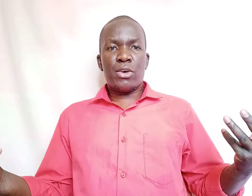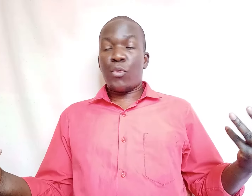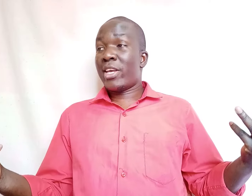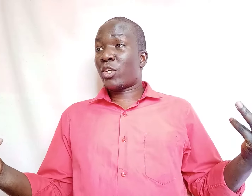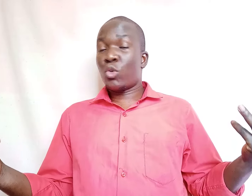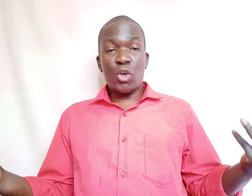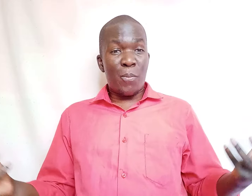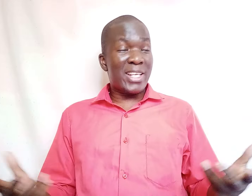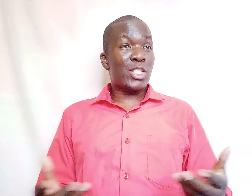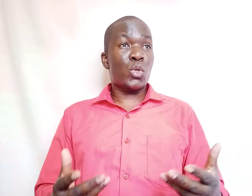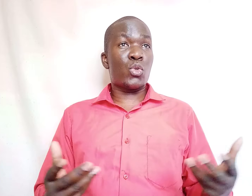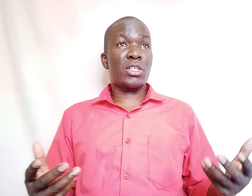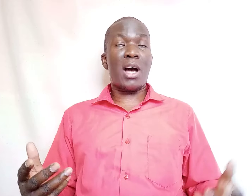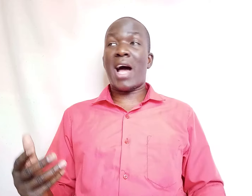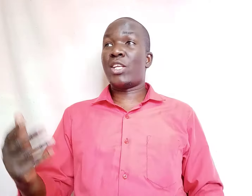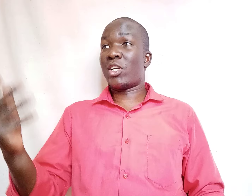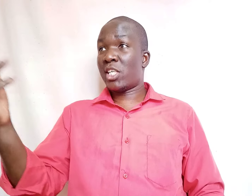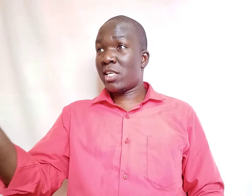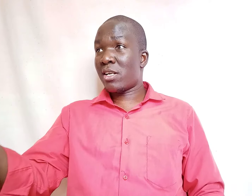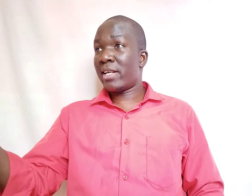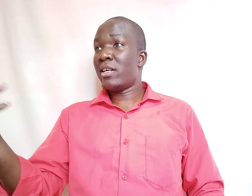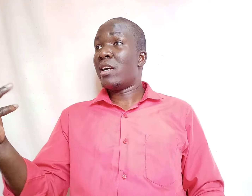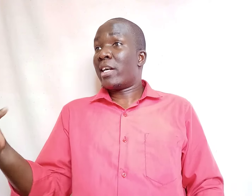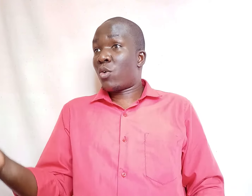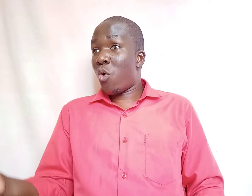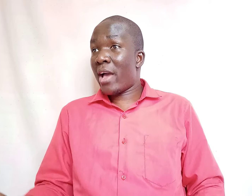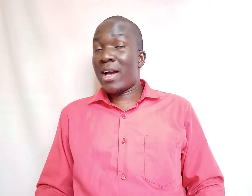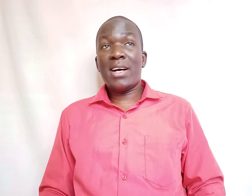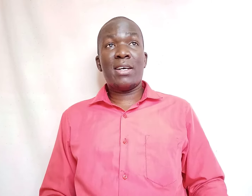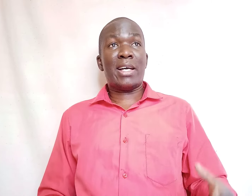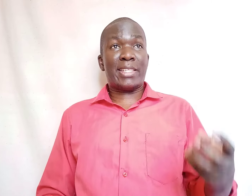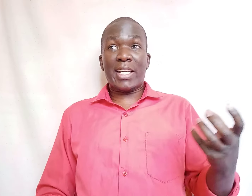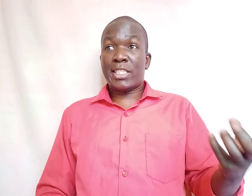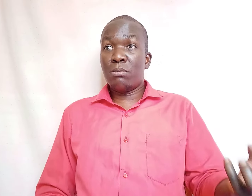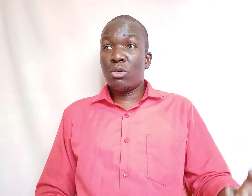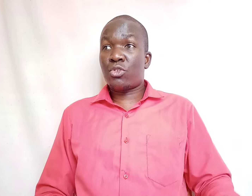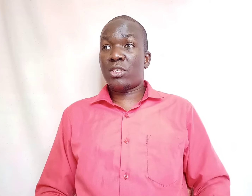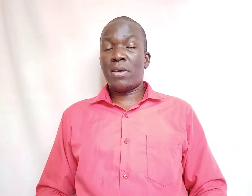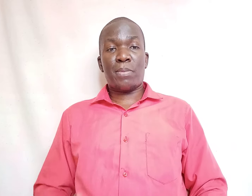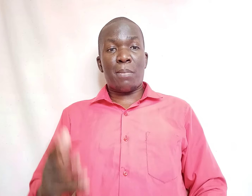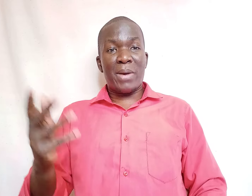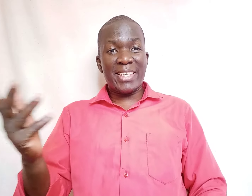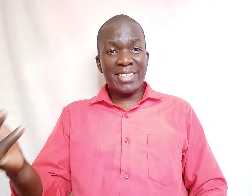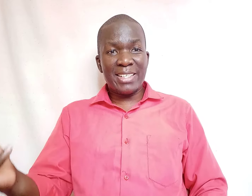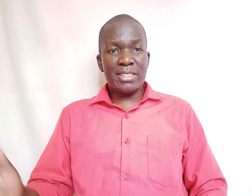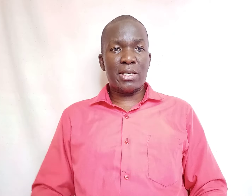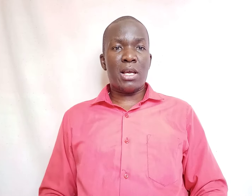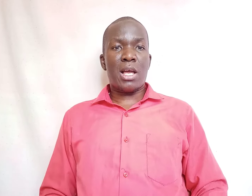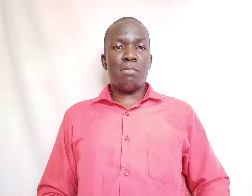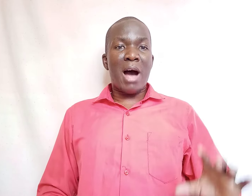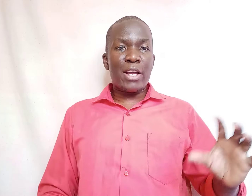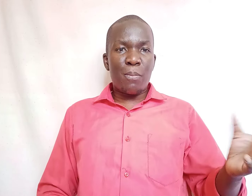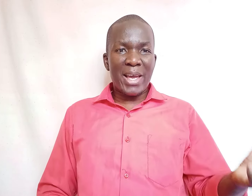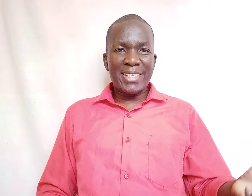we are soon opening schools and your children require textbooks, pencils, biro